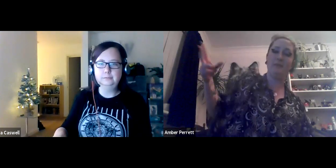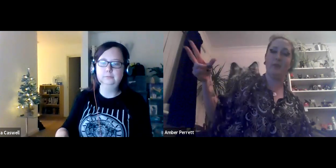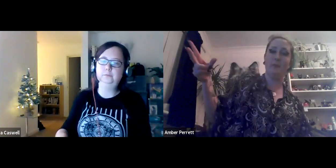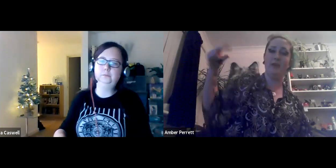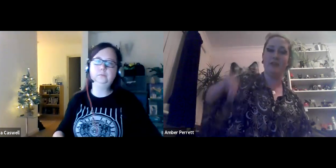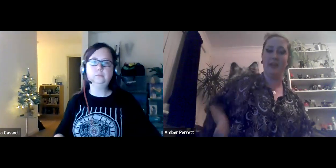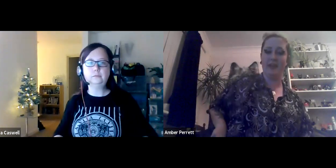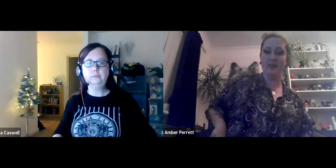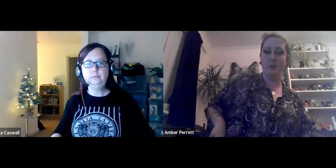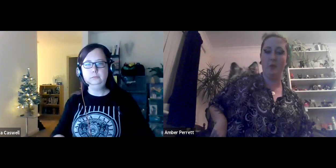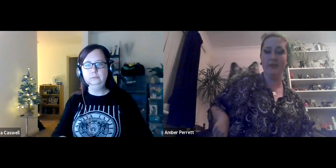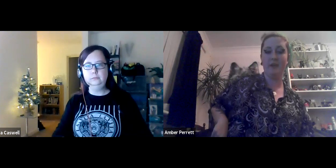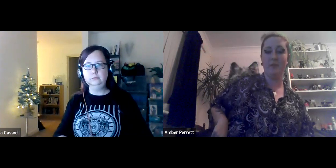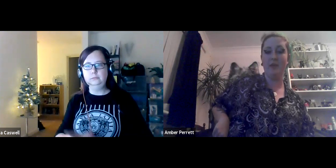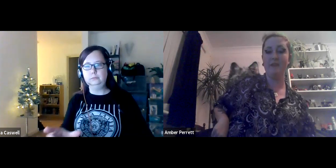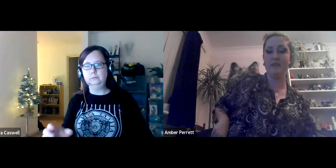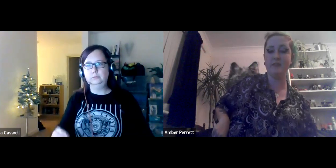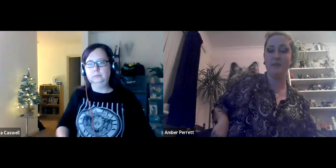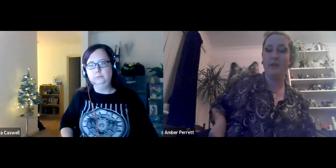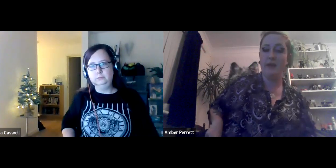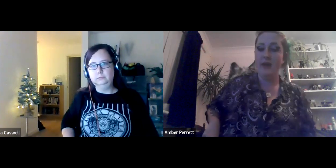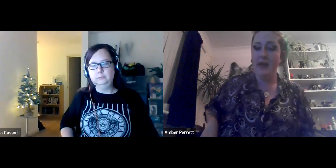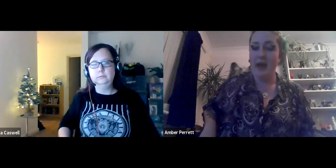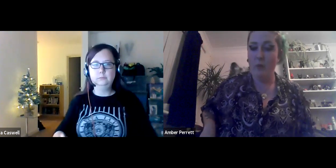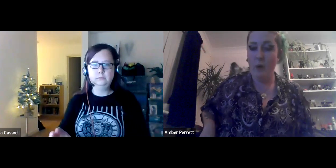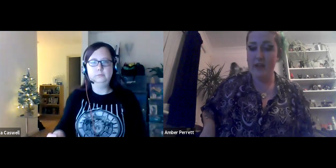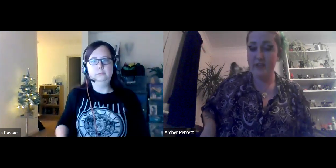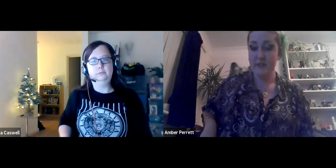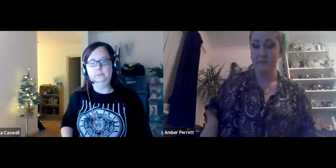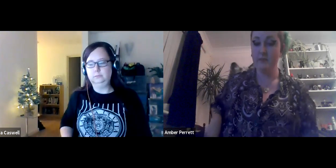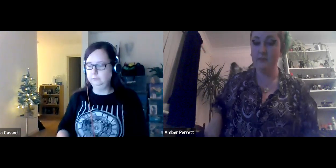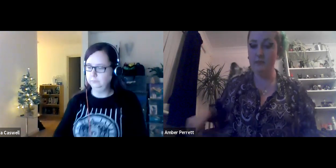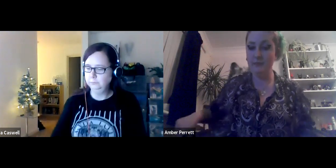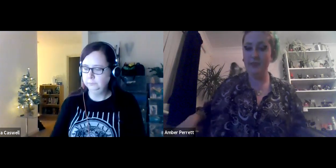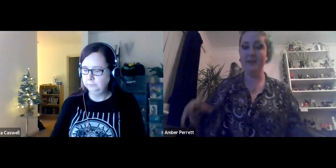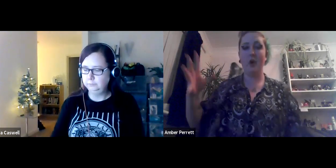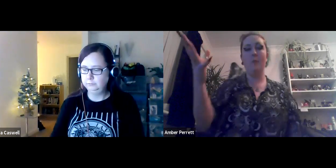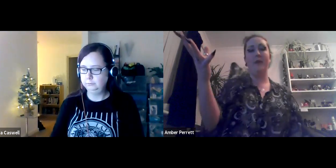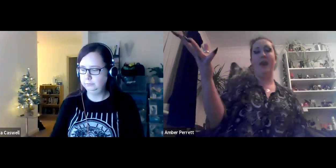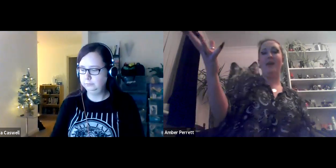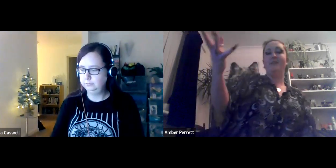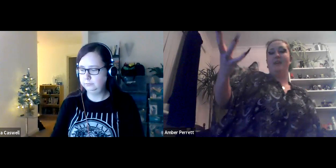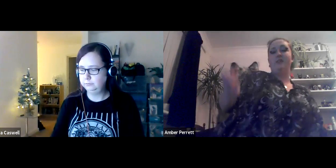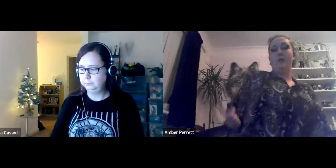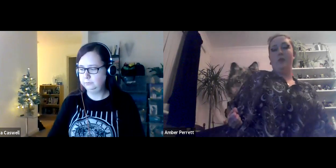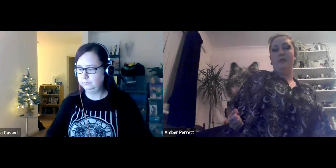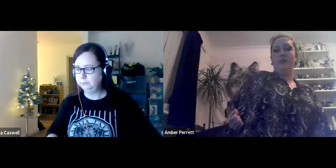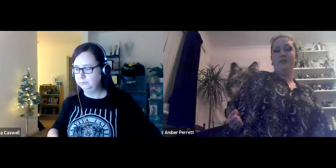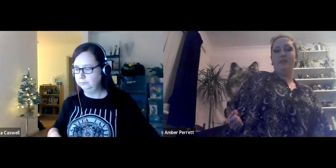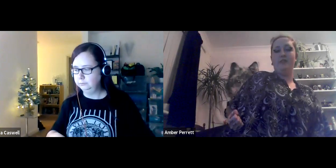you're pinching into your pocket, so that'd be benefits. And wages is open hand into a fist at your